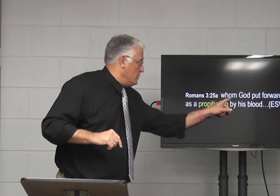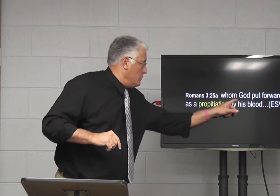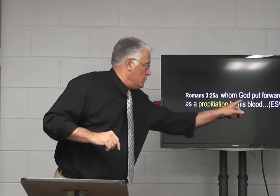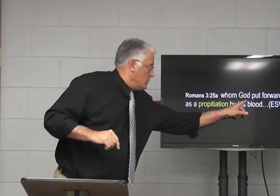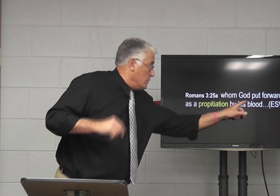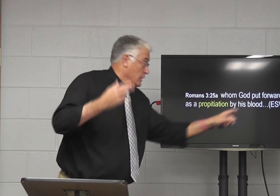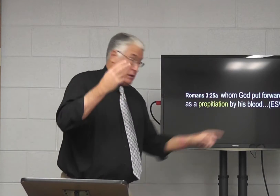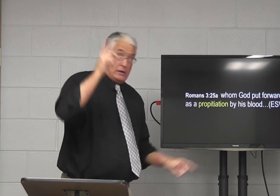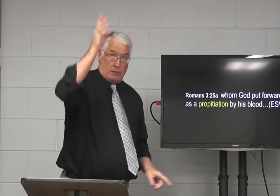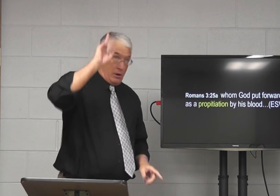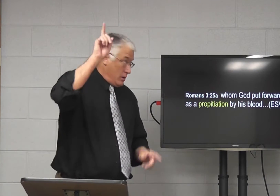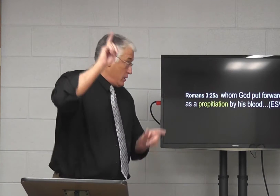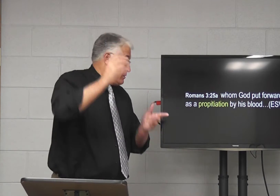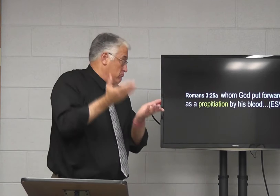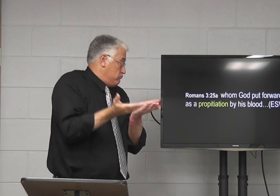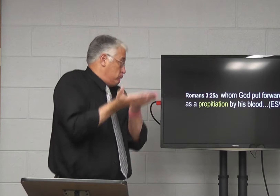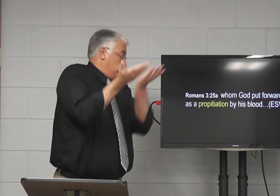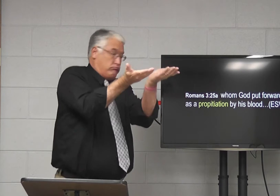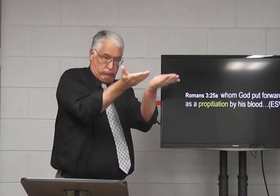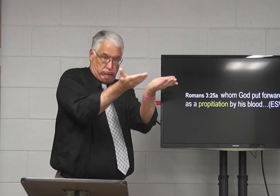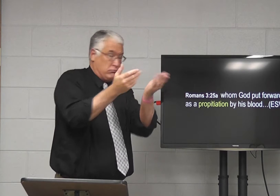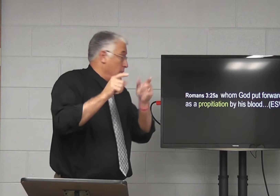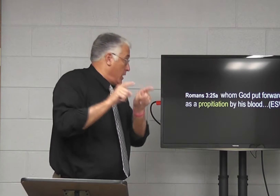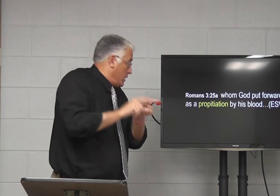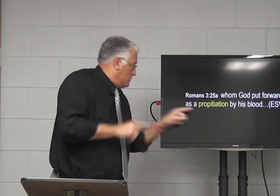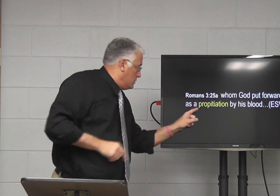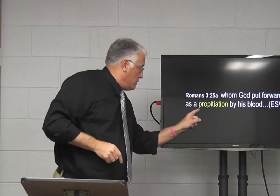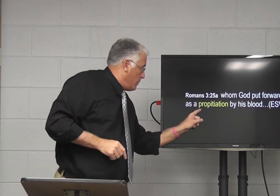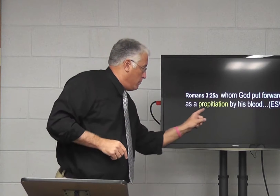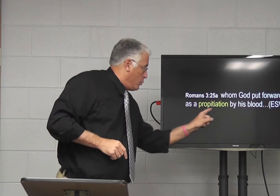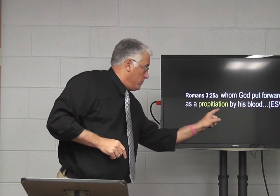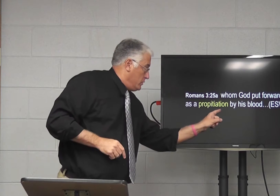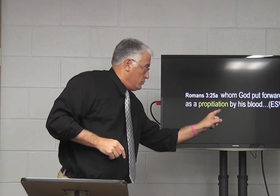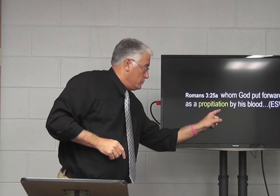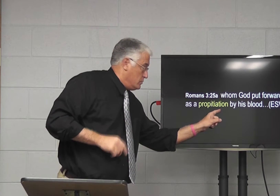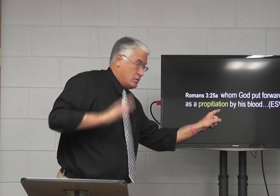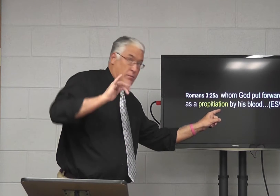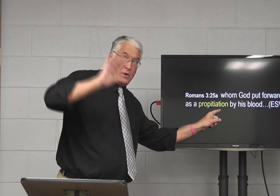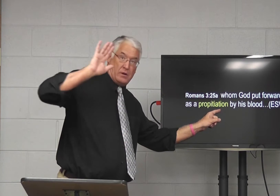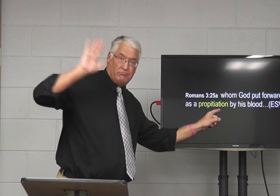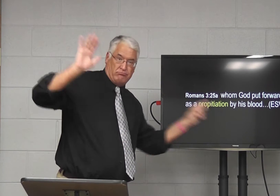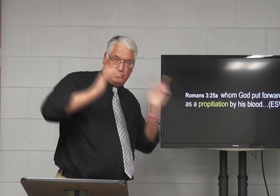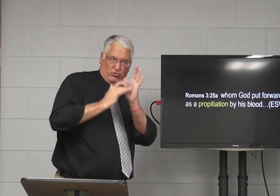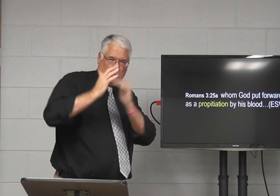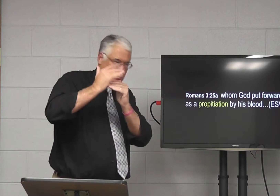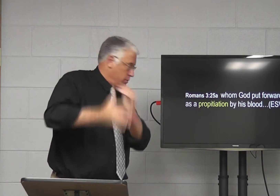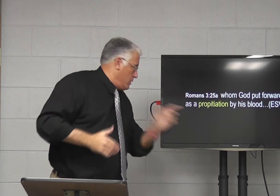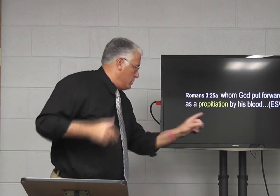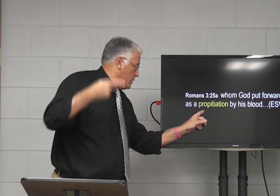Verse 25 says, whom God have put forward as a